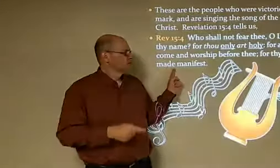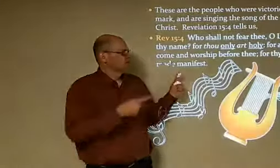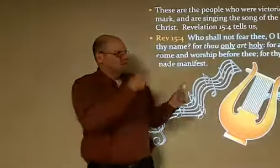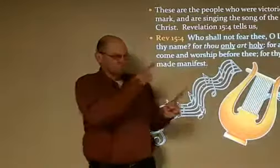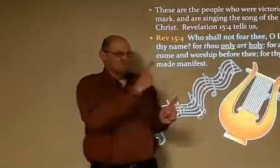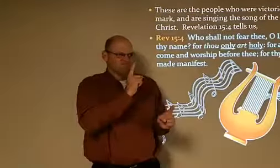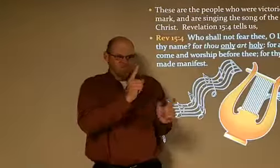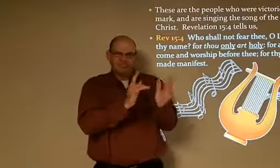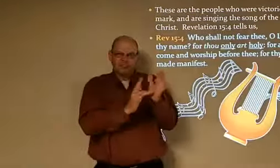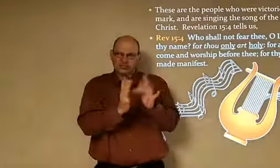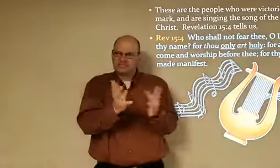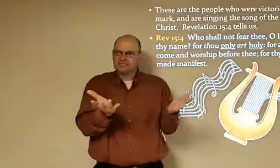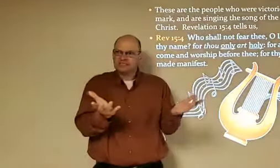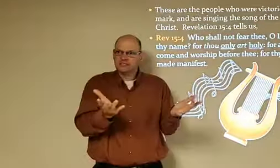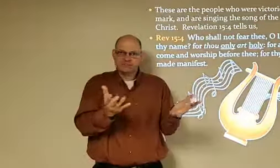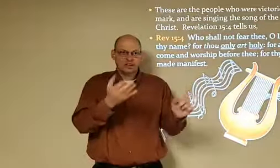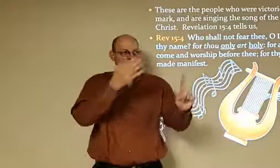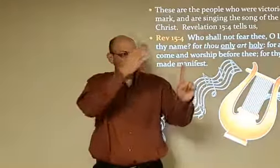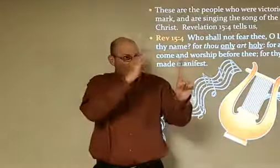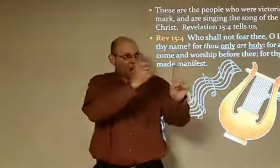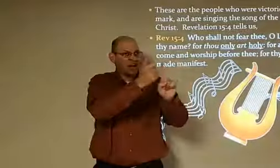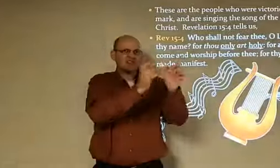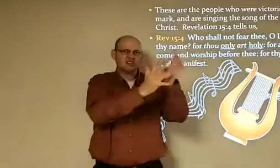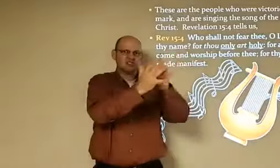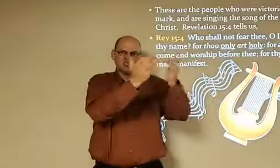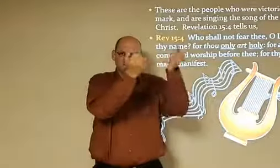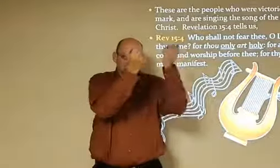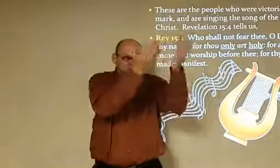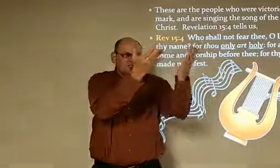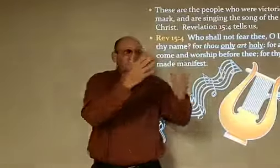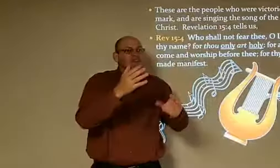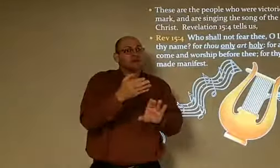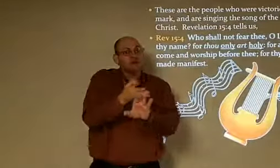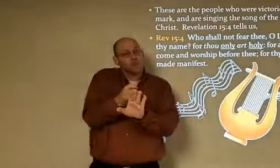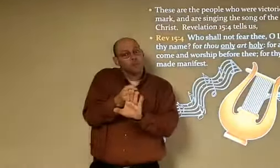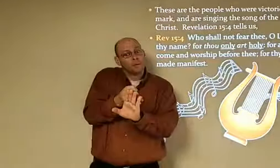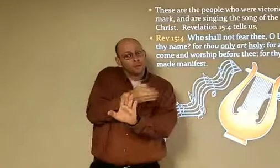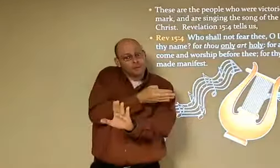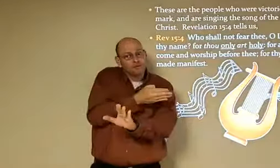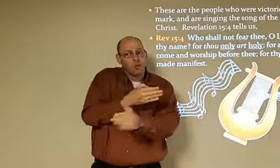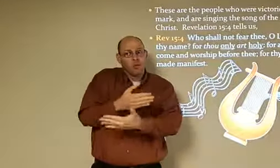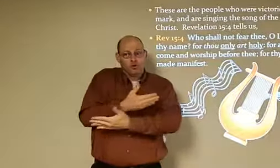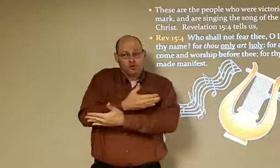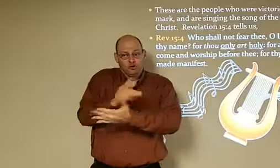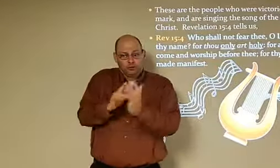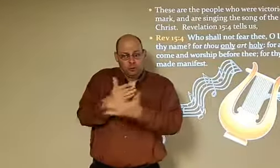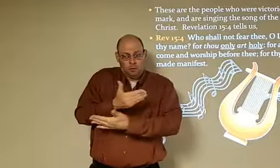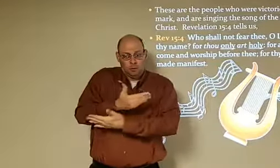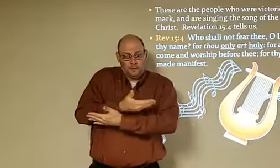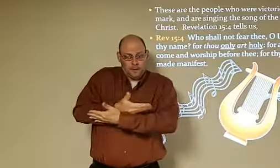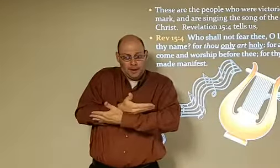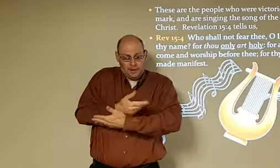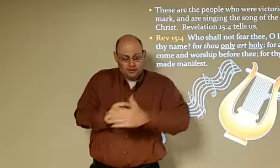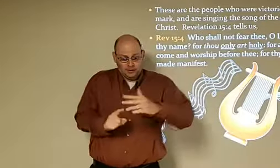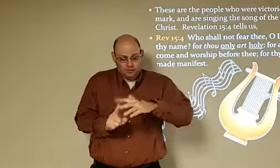manifest. This is Jesus. God is Jesus. Before Jesus